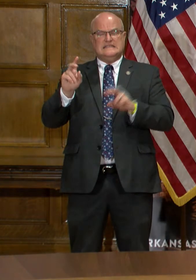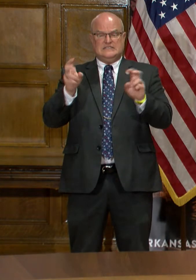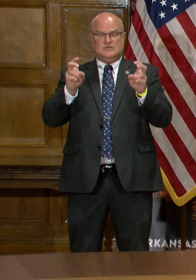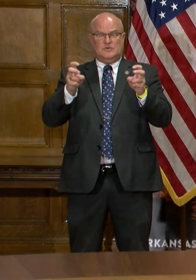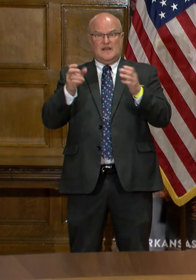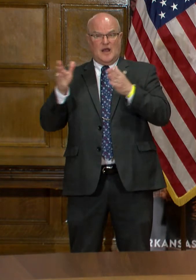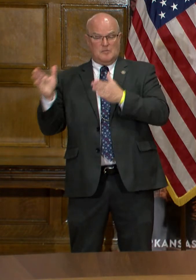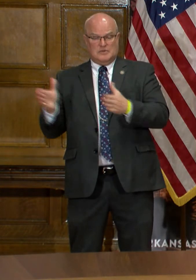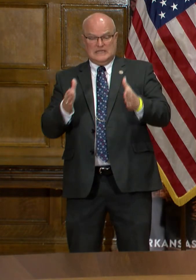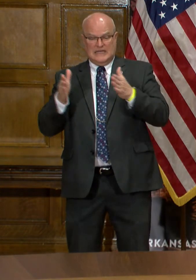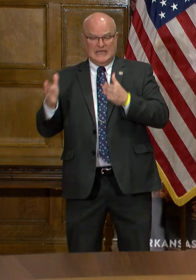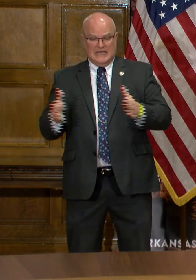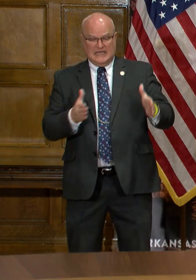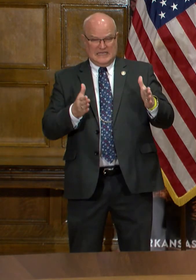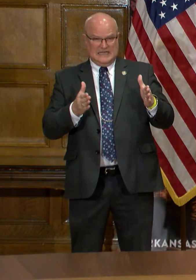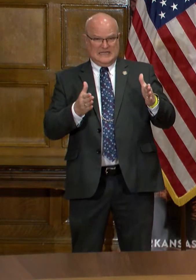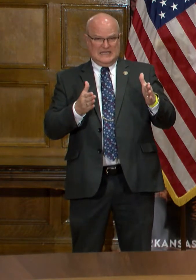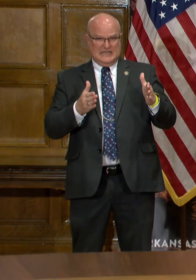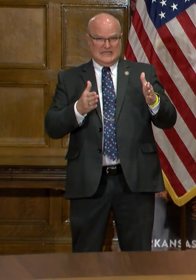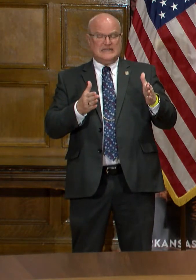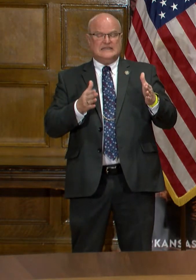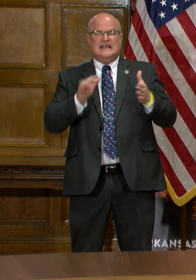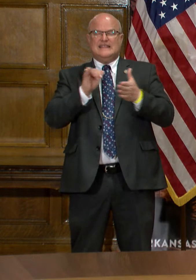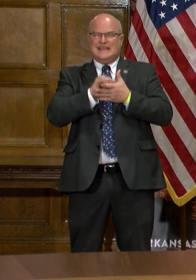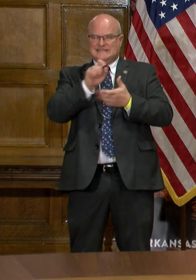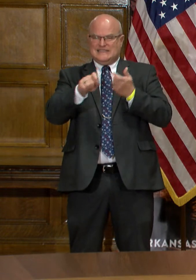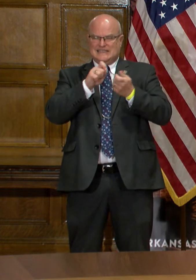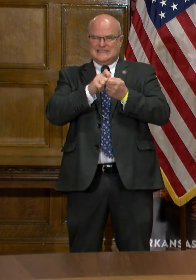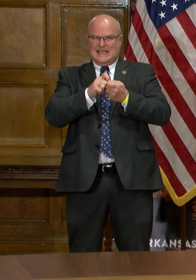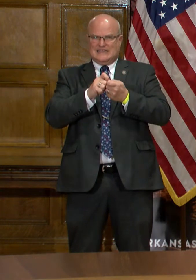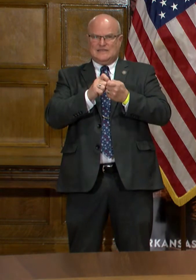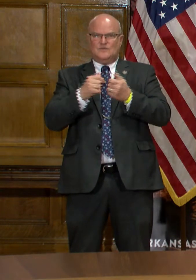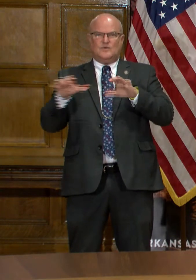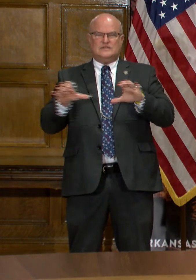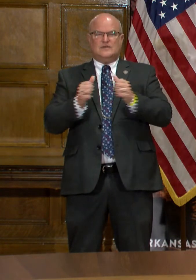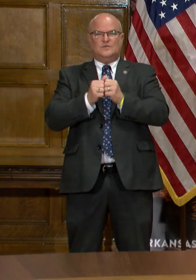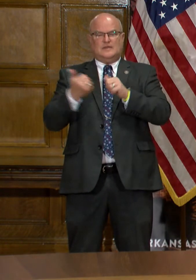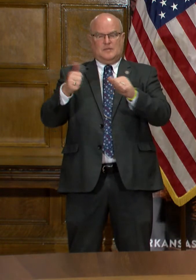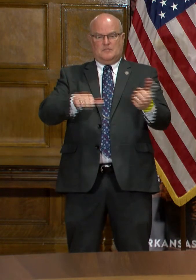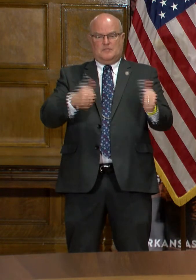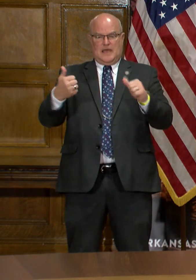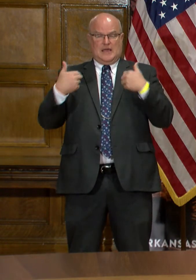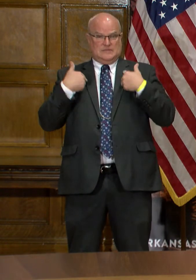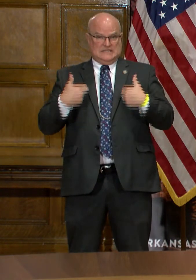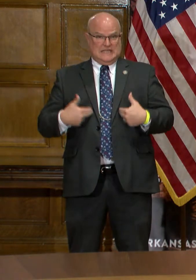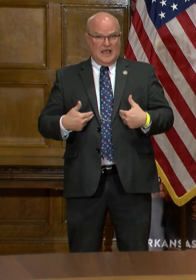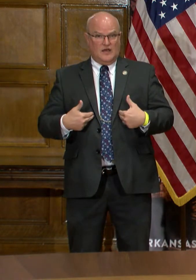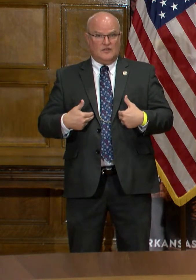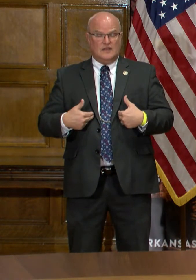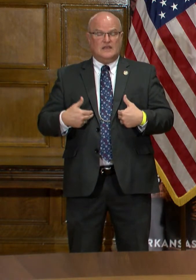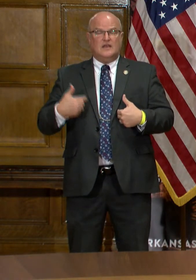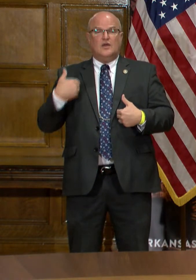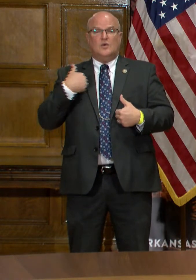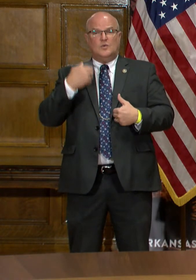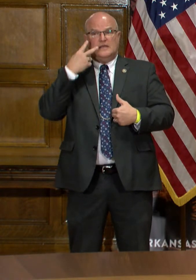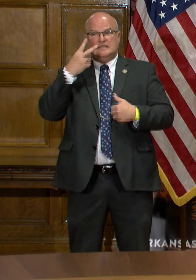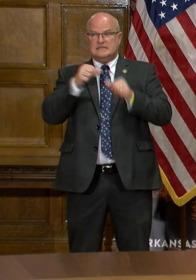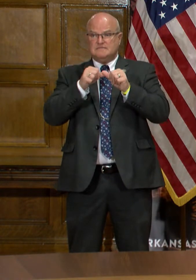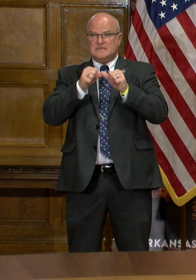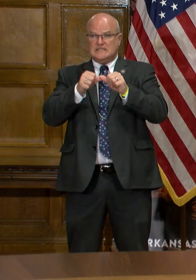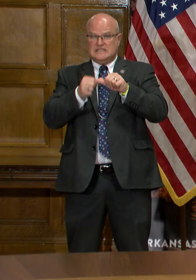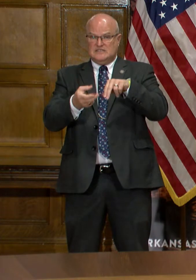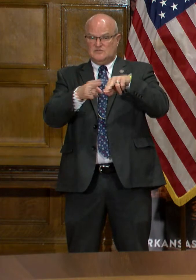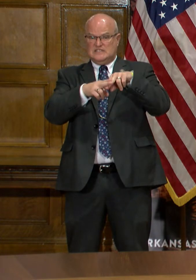our planning based upon that, that's exactly the step we took with Baptist Health. And if we see a